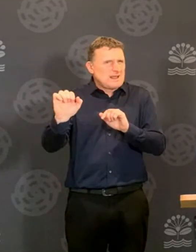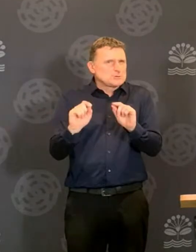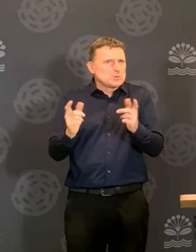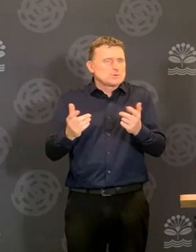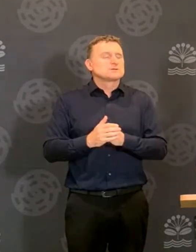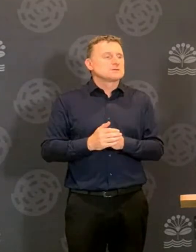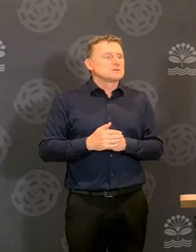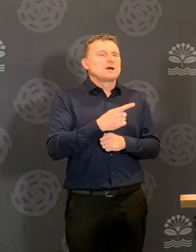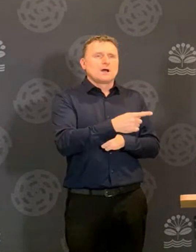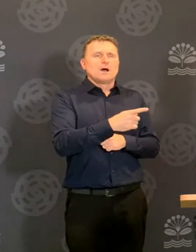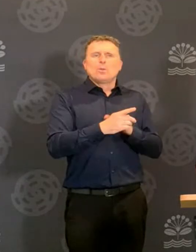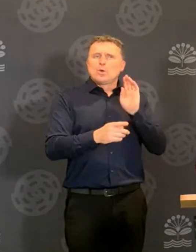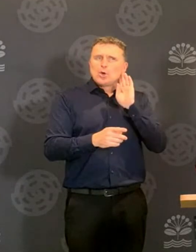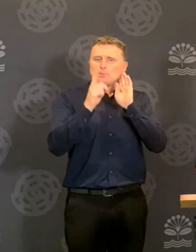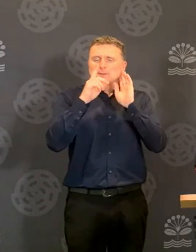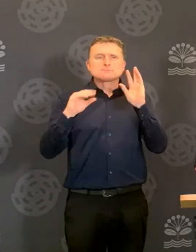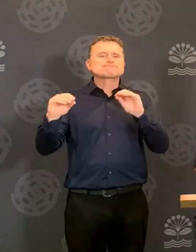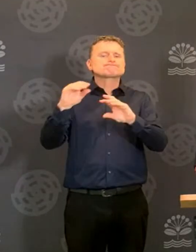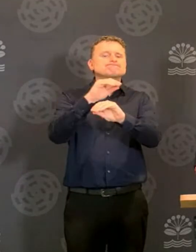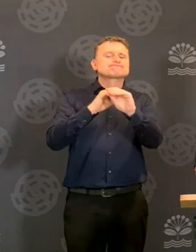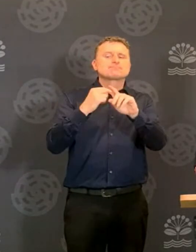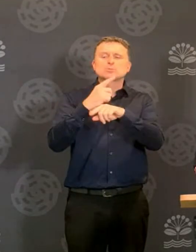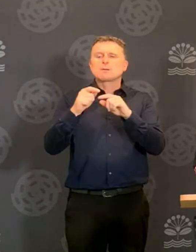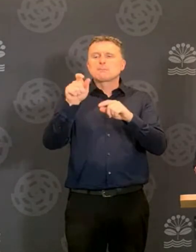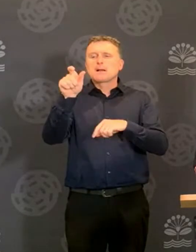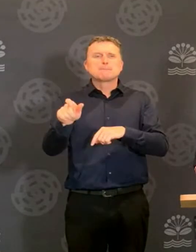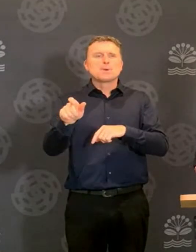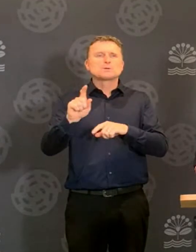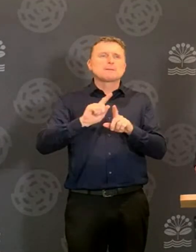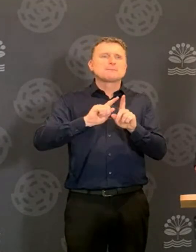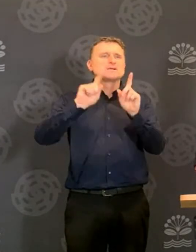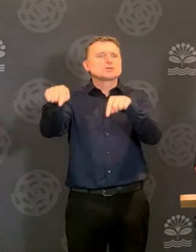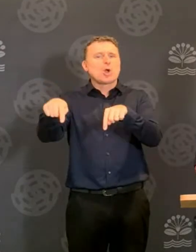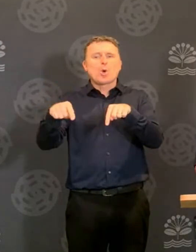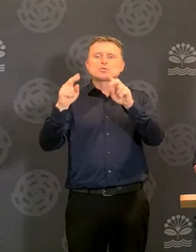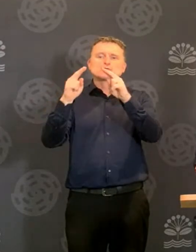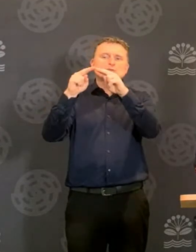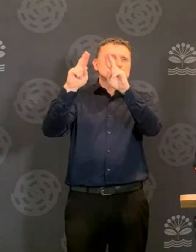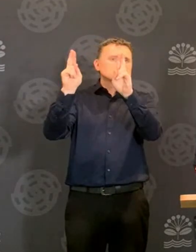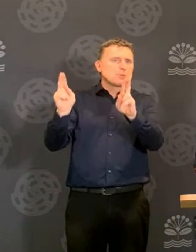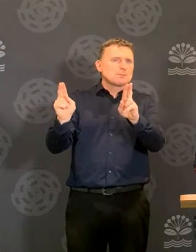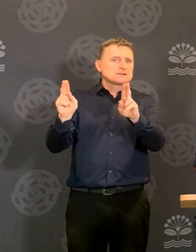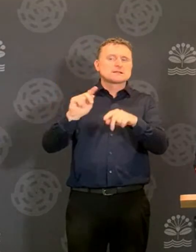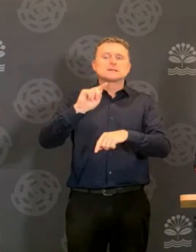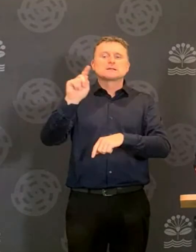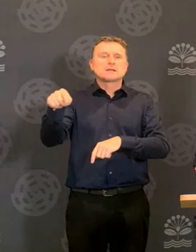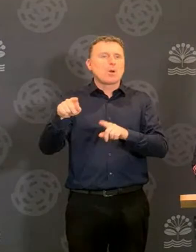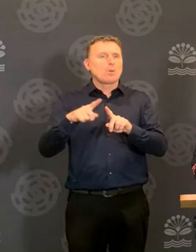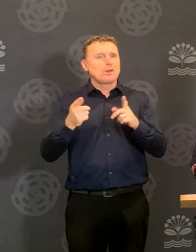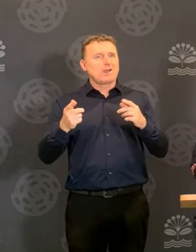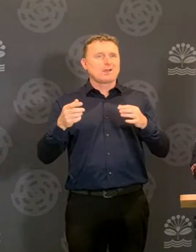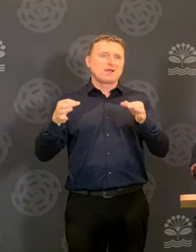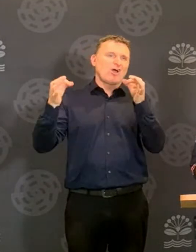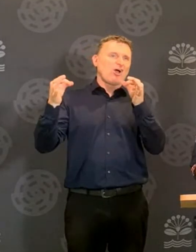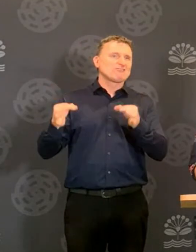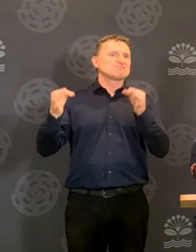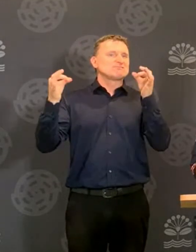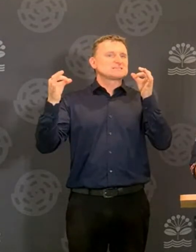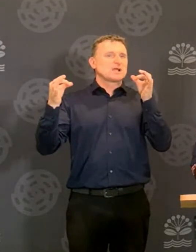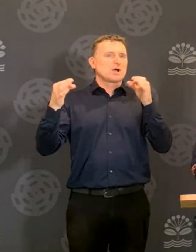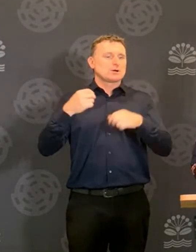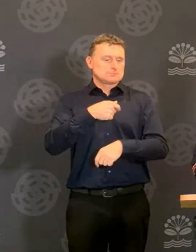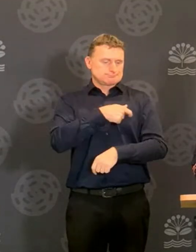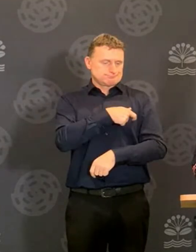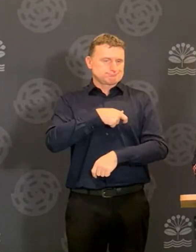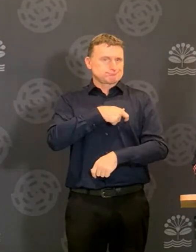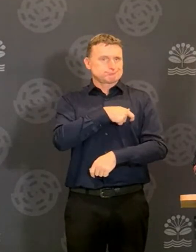absolute information. We've just had some reports have come in where people have been concerned about people perhaps going to scope out properties and things like that, wearing sort of